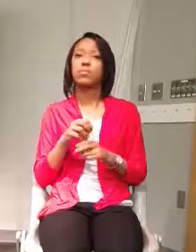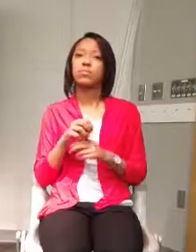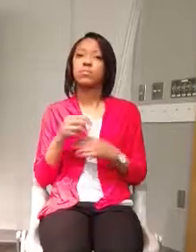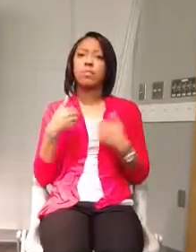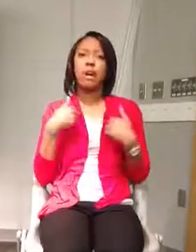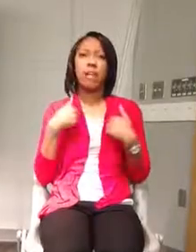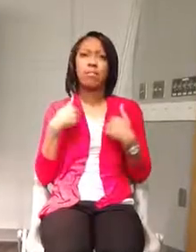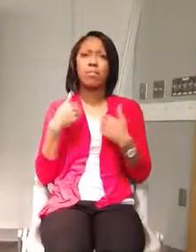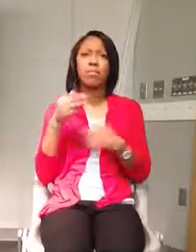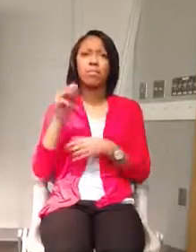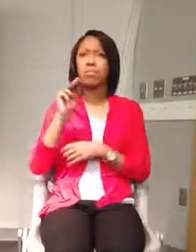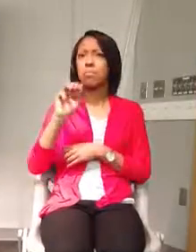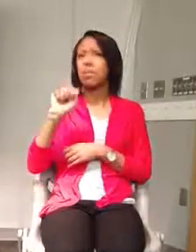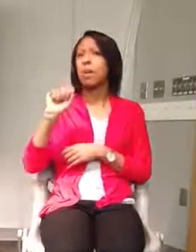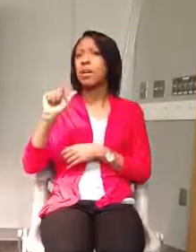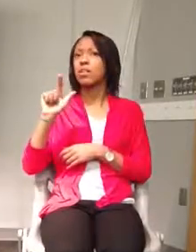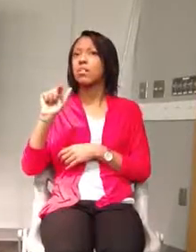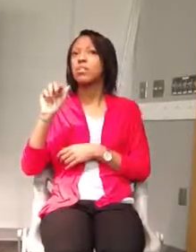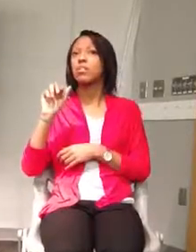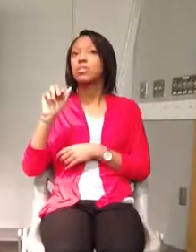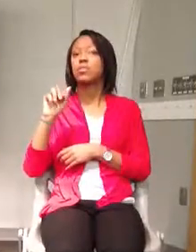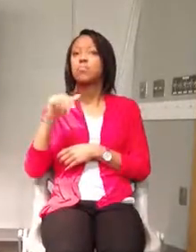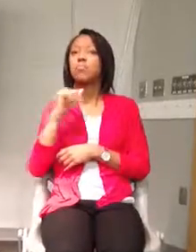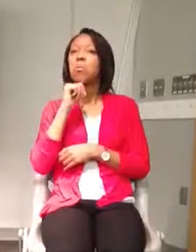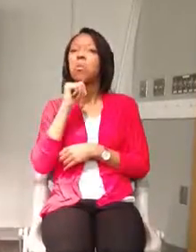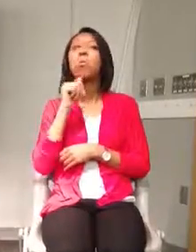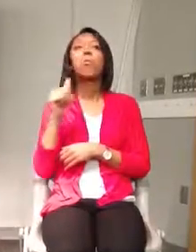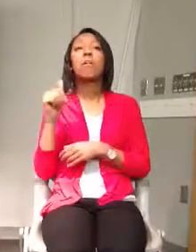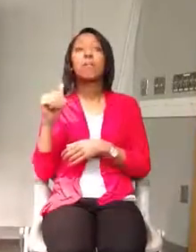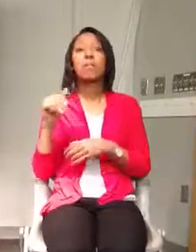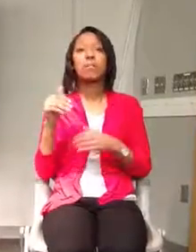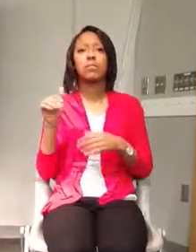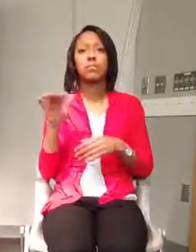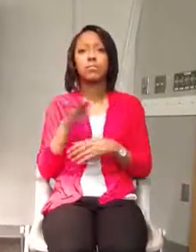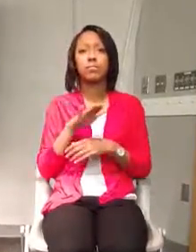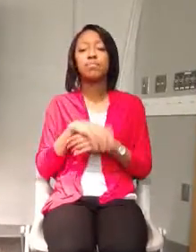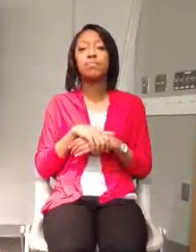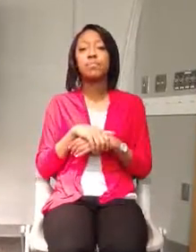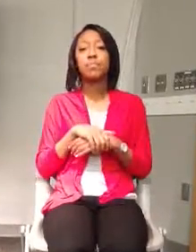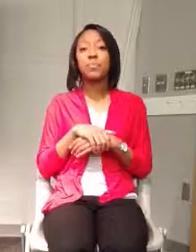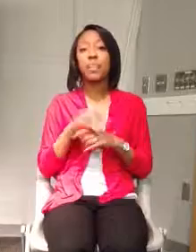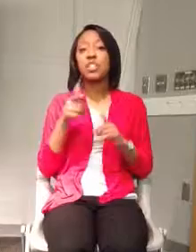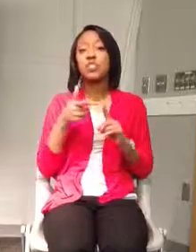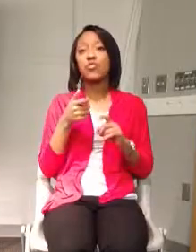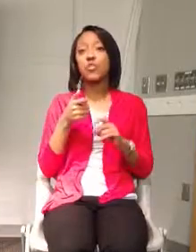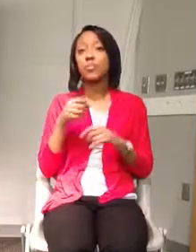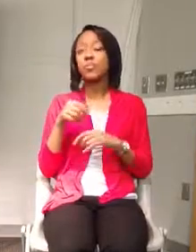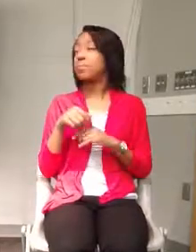a recent statistic that came out last year by the National Cancer Institute. It's actually rather frightening. I have